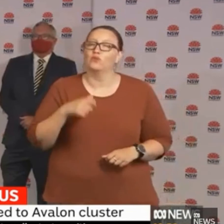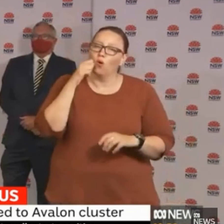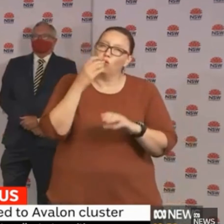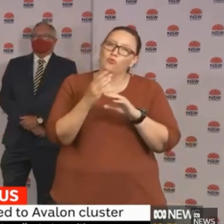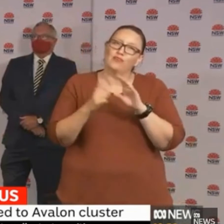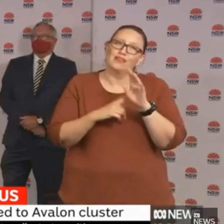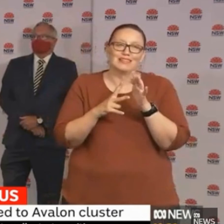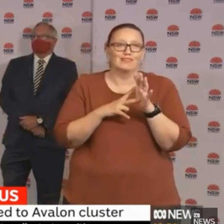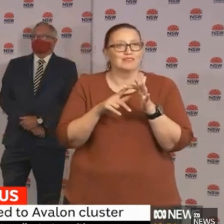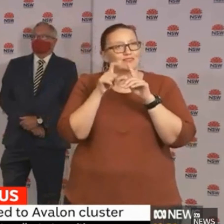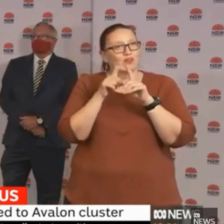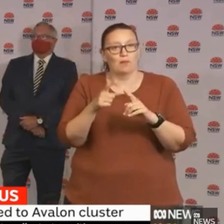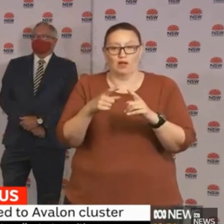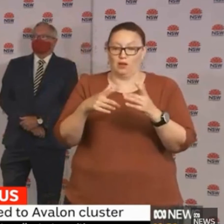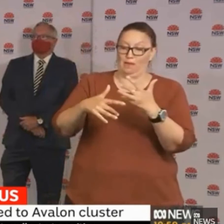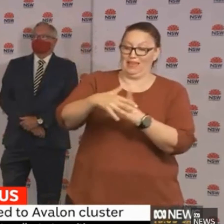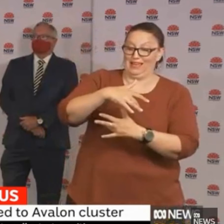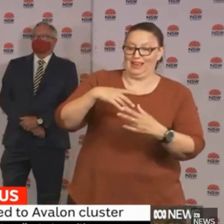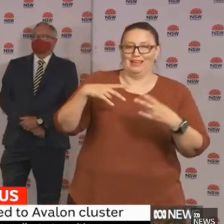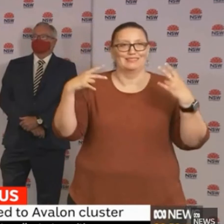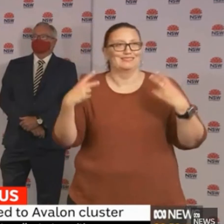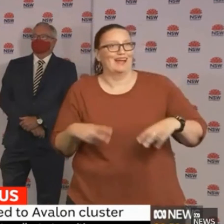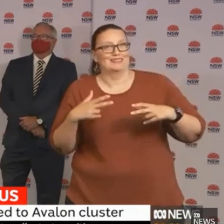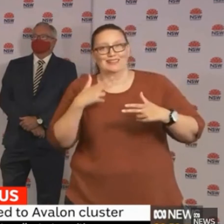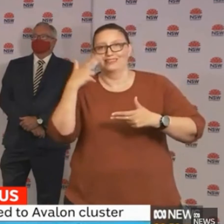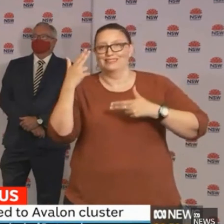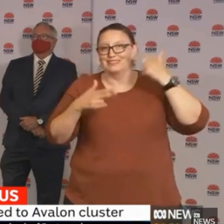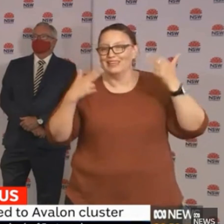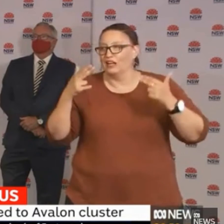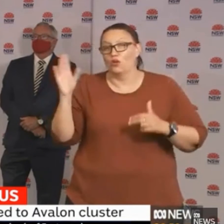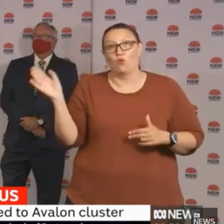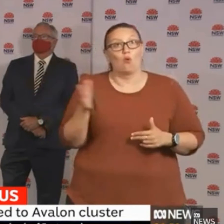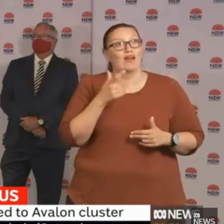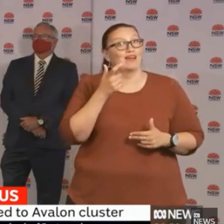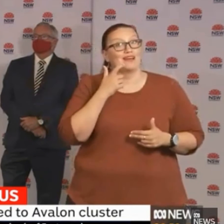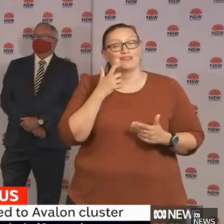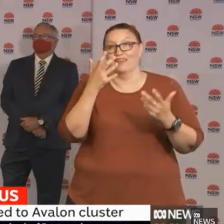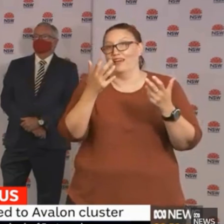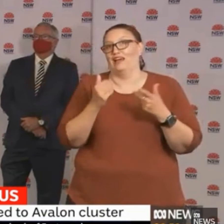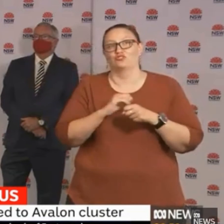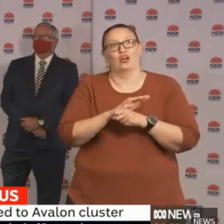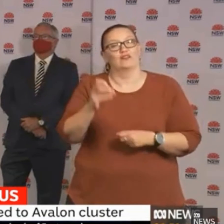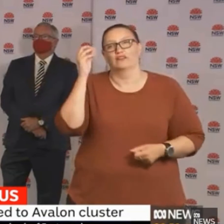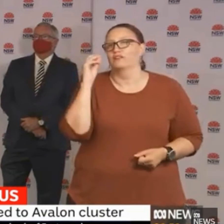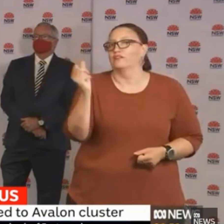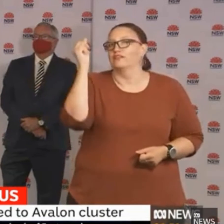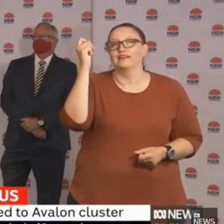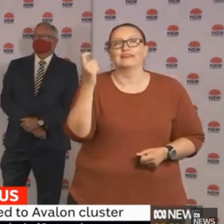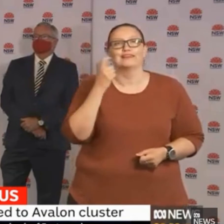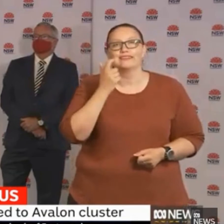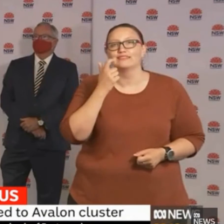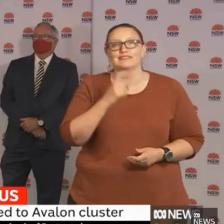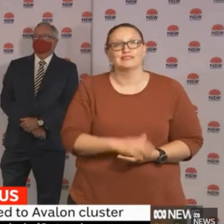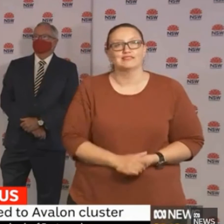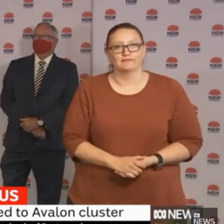Eve, mingling, singing, dancing, these are all highly contagious ways of spreading the virus. And Dr. Chant